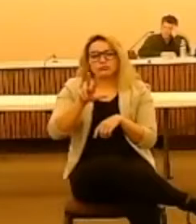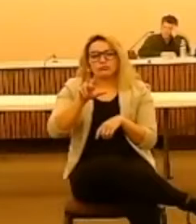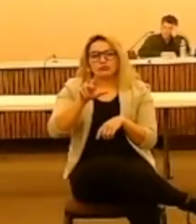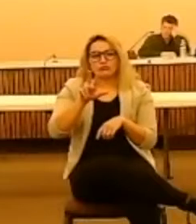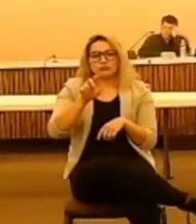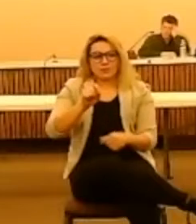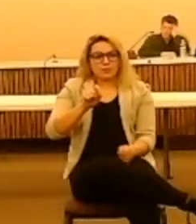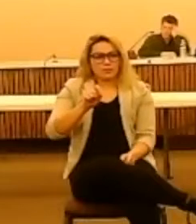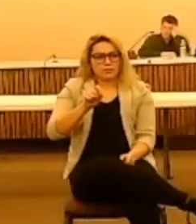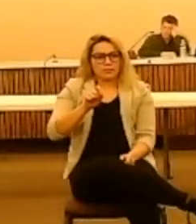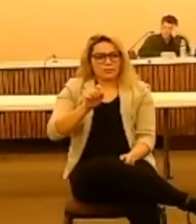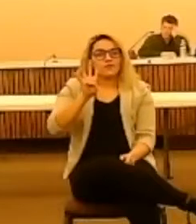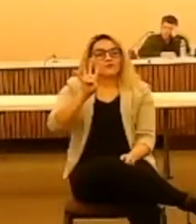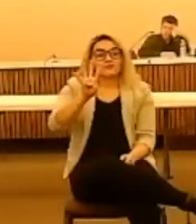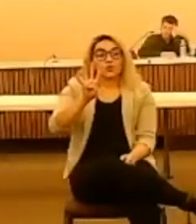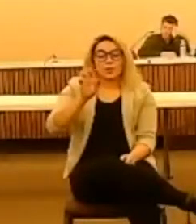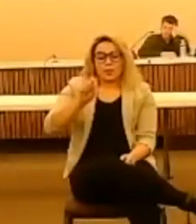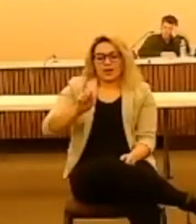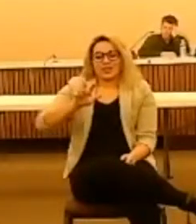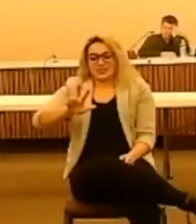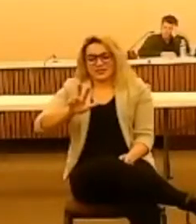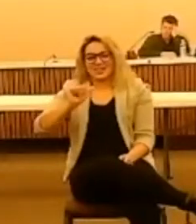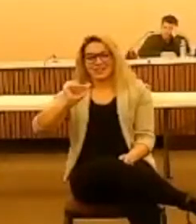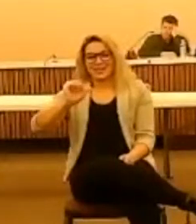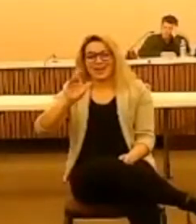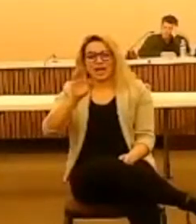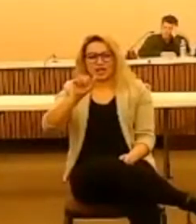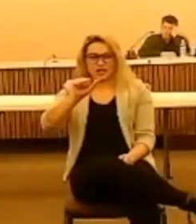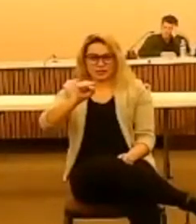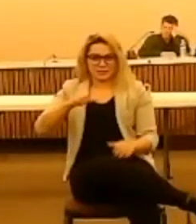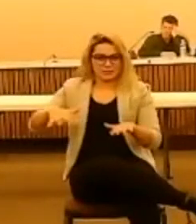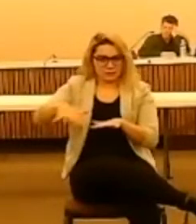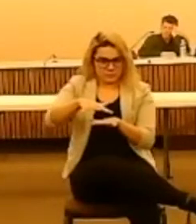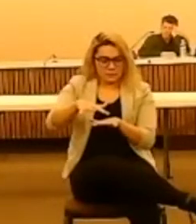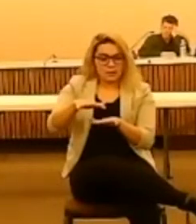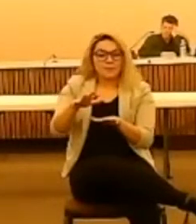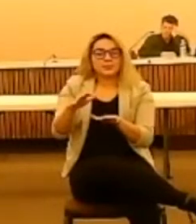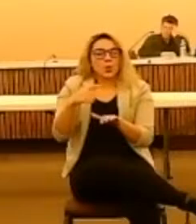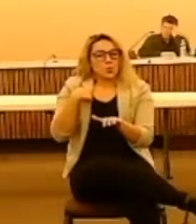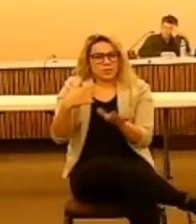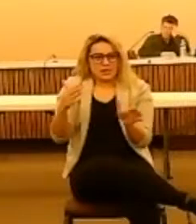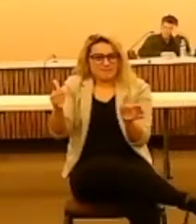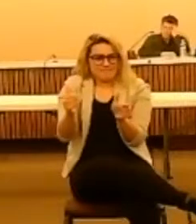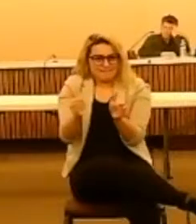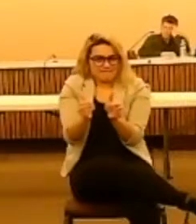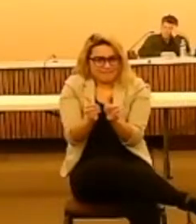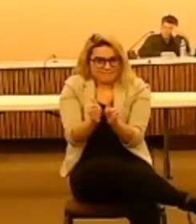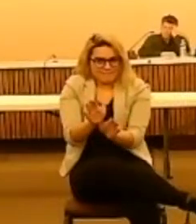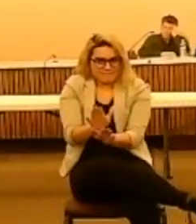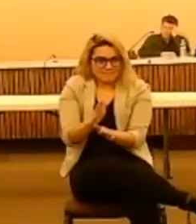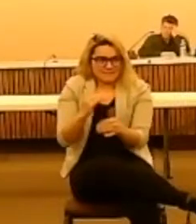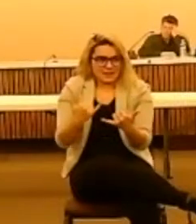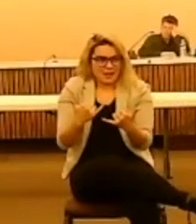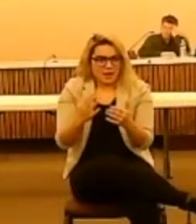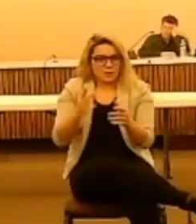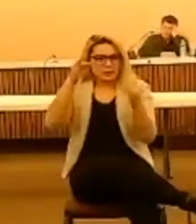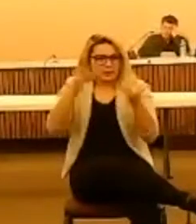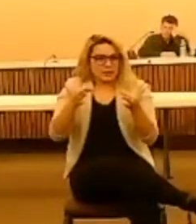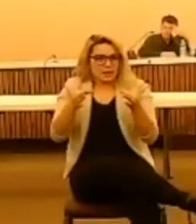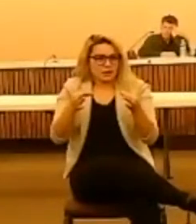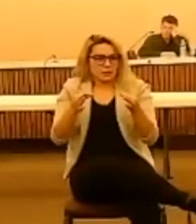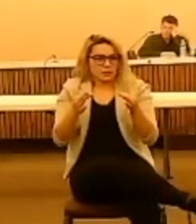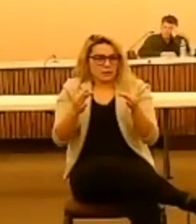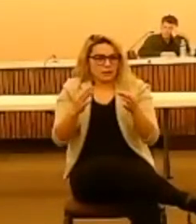thing. It's been developed at a far, far, far less density than that, primarily because there's been far more single family